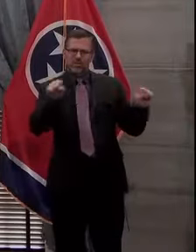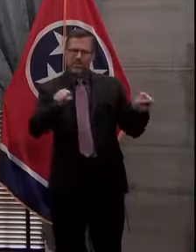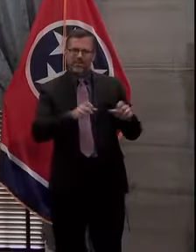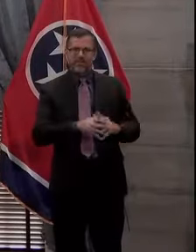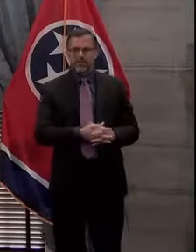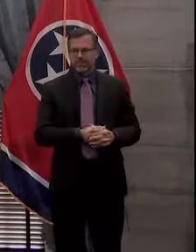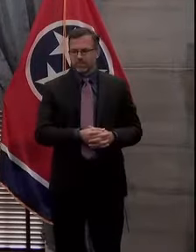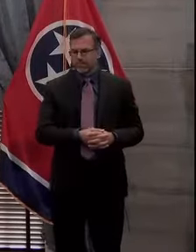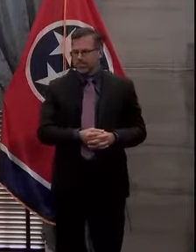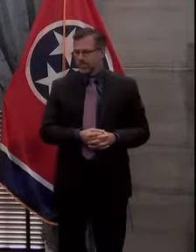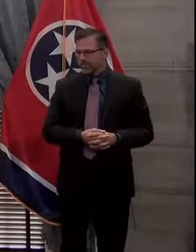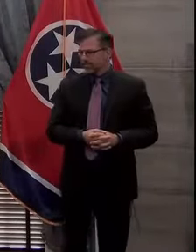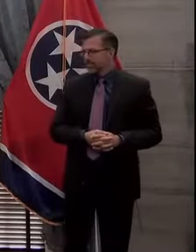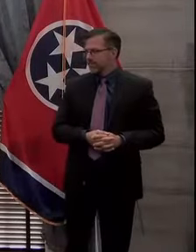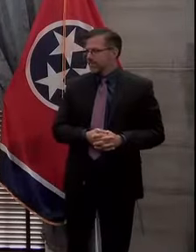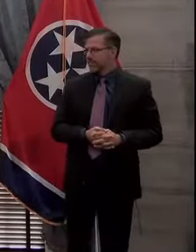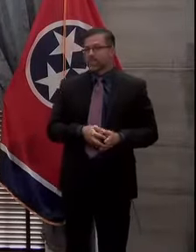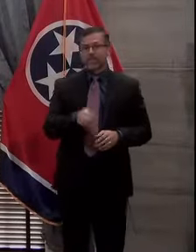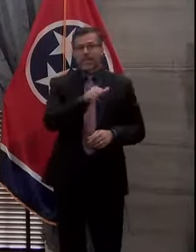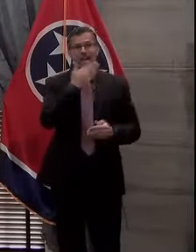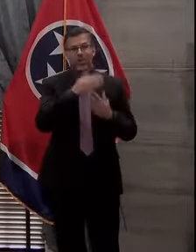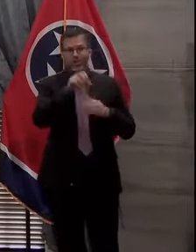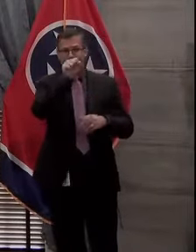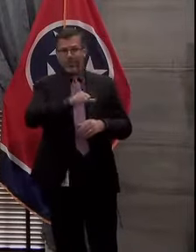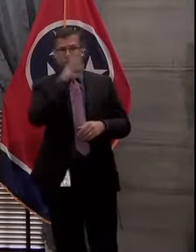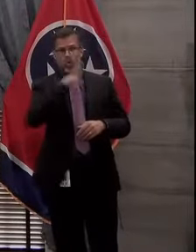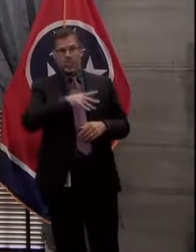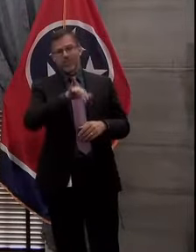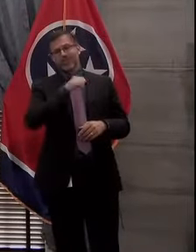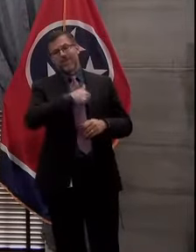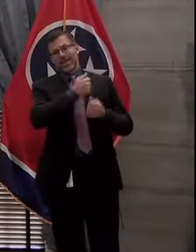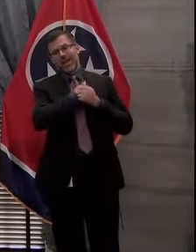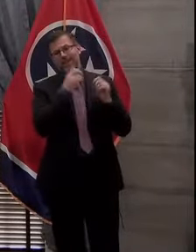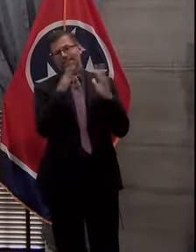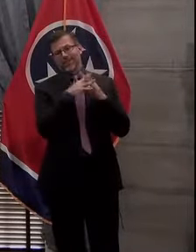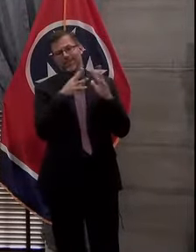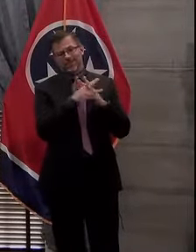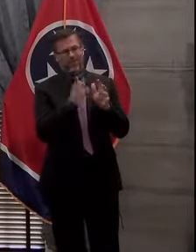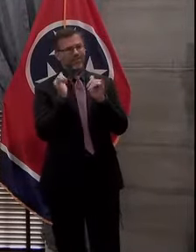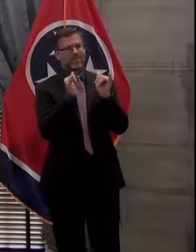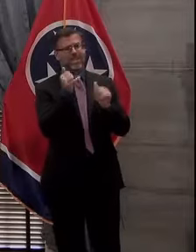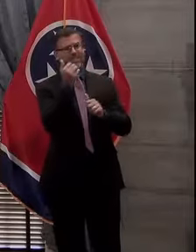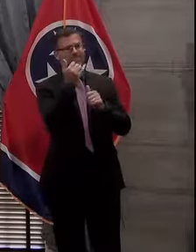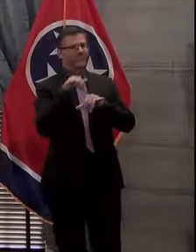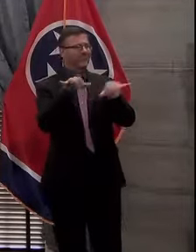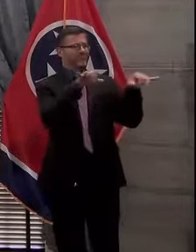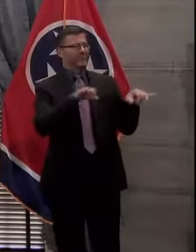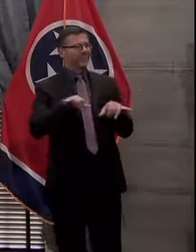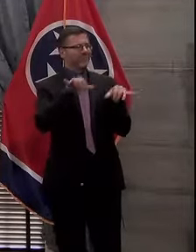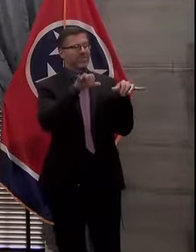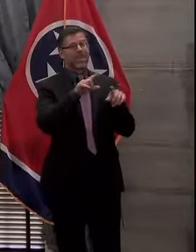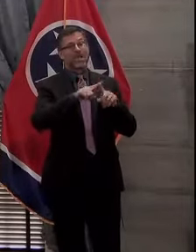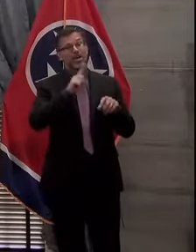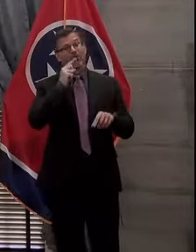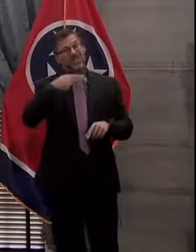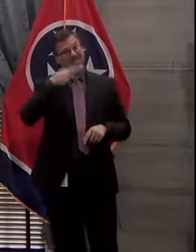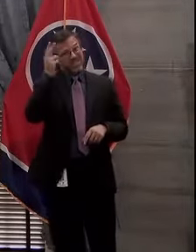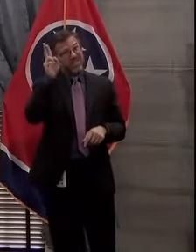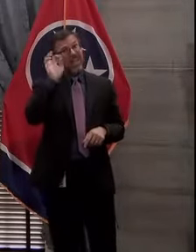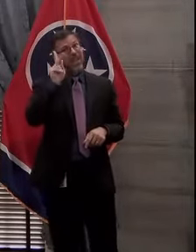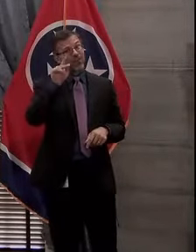Let me preface this by saying, like any good Southern woman, I love football just as much as anybody else does. But talk about a higher risk